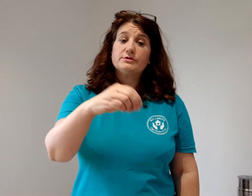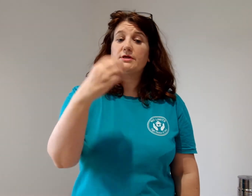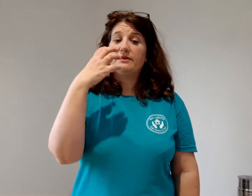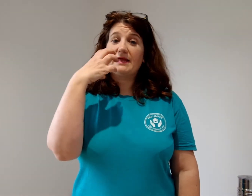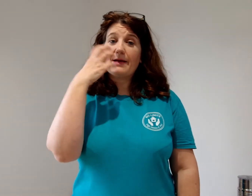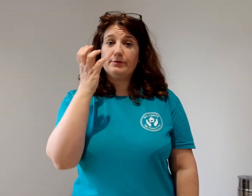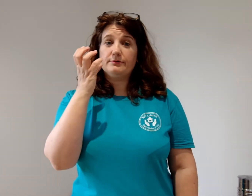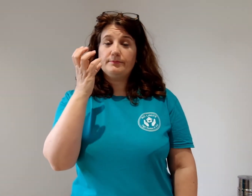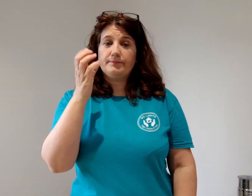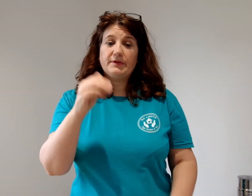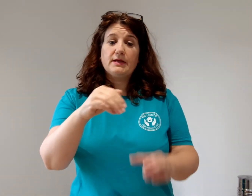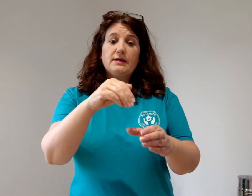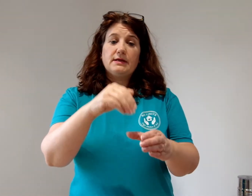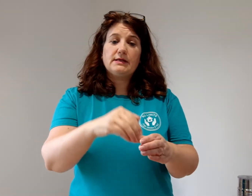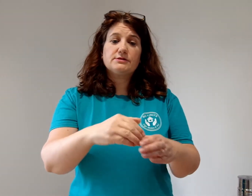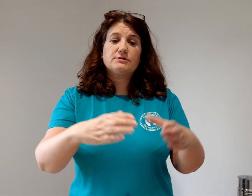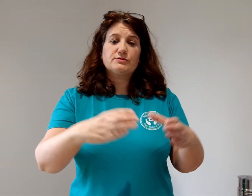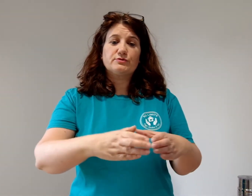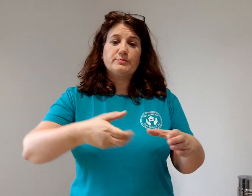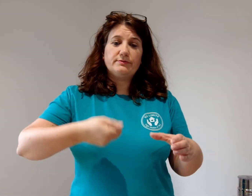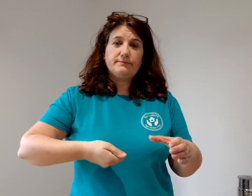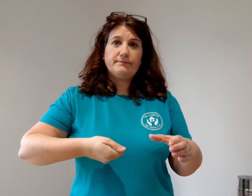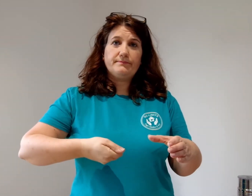Put the apple into the saucepan,